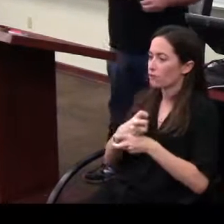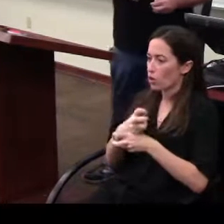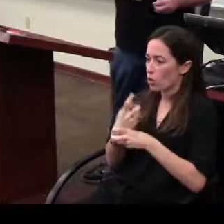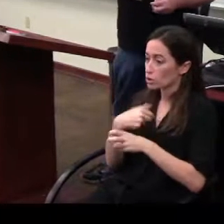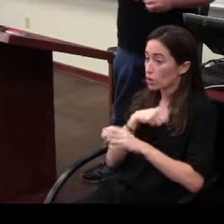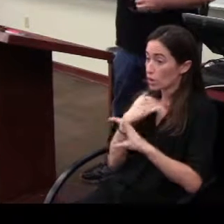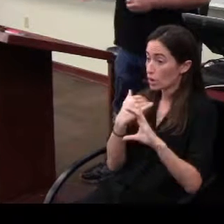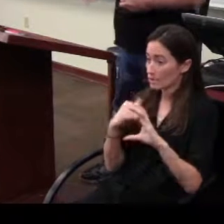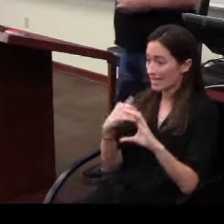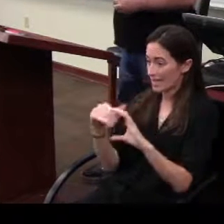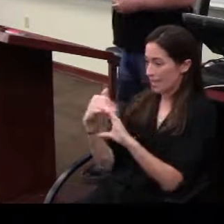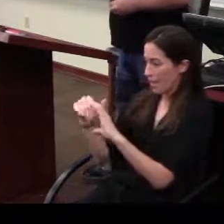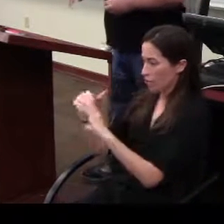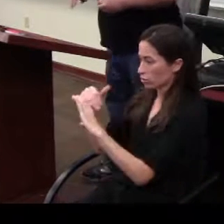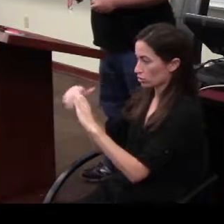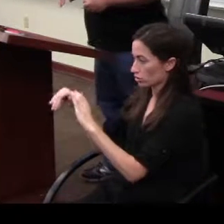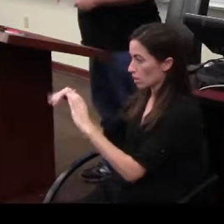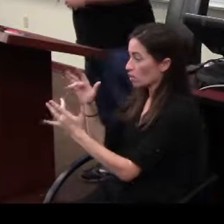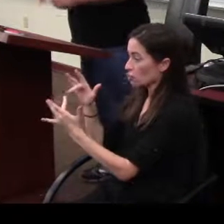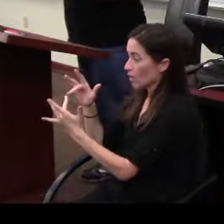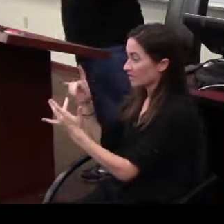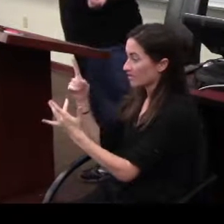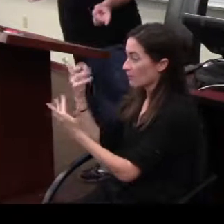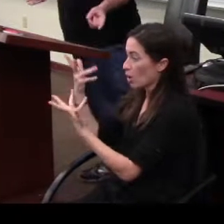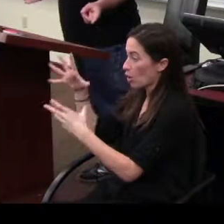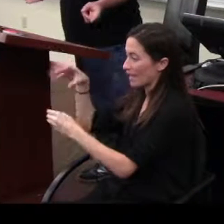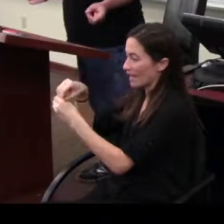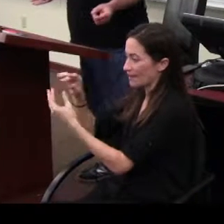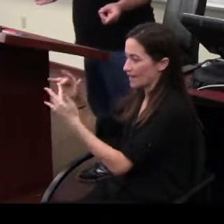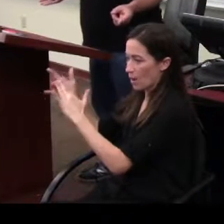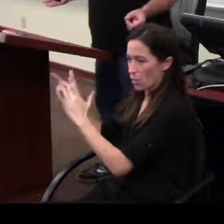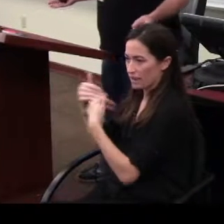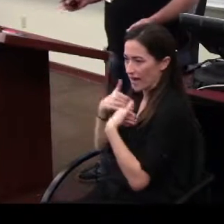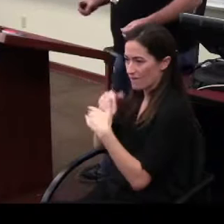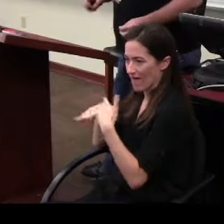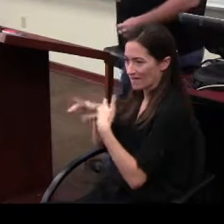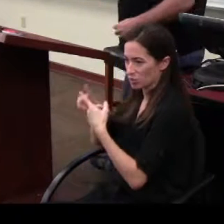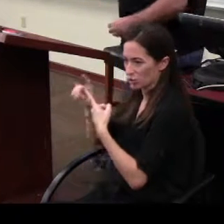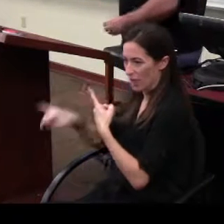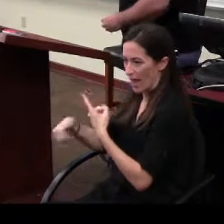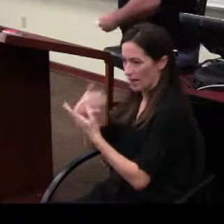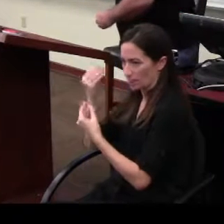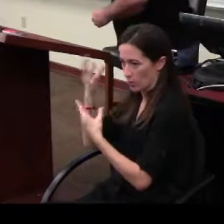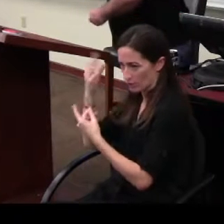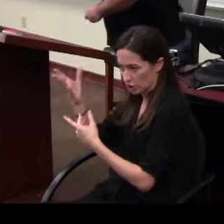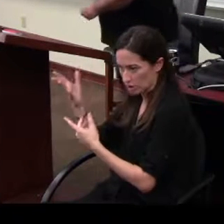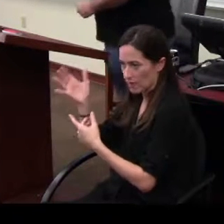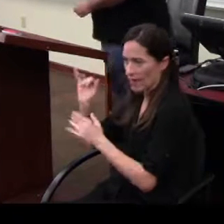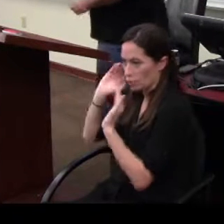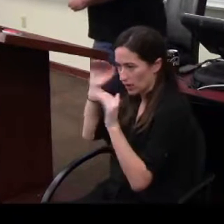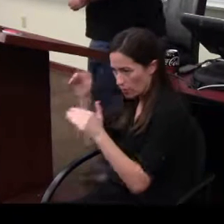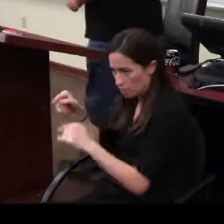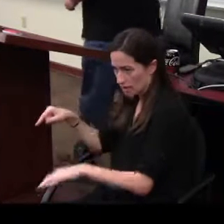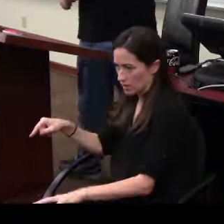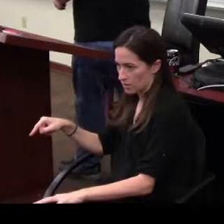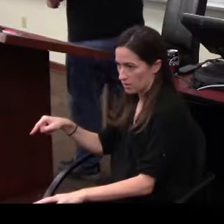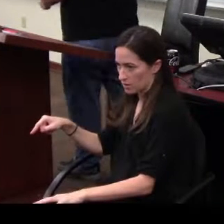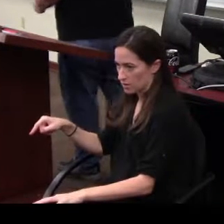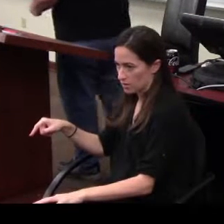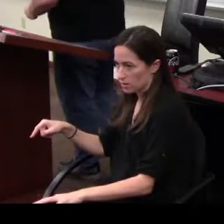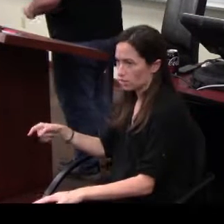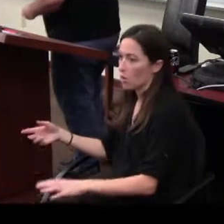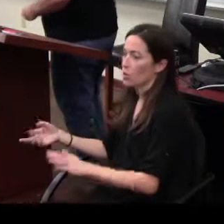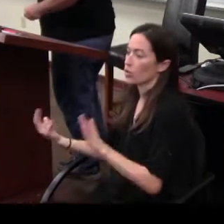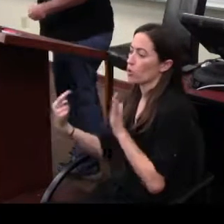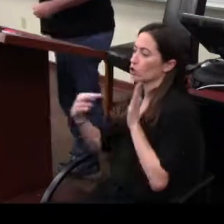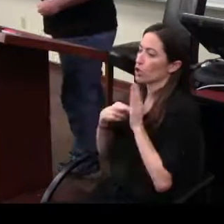to somebody that's inside the network already and already has access to these sorts of things, that's what they're focusing on. The return on investment